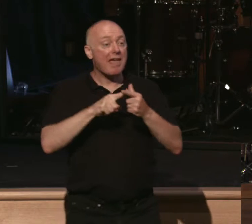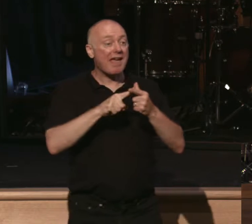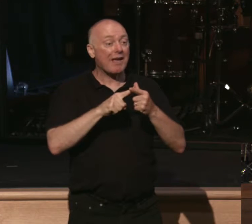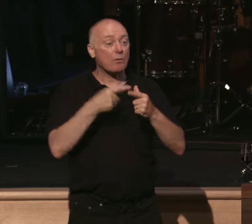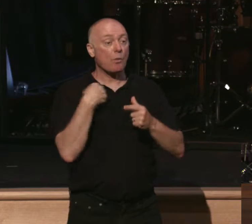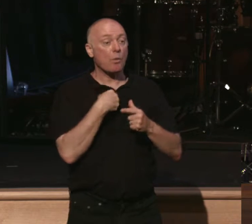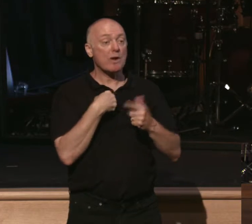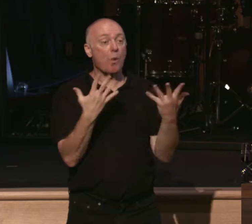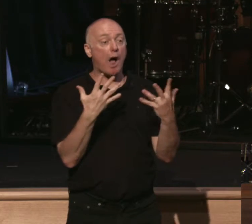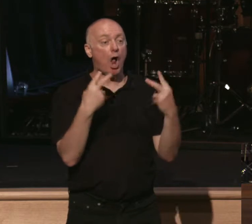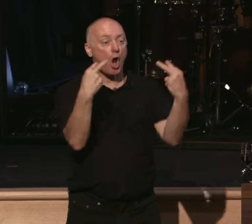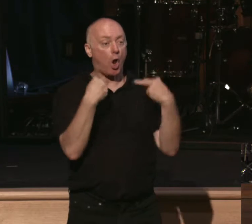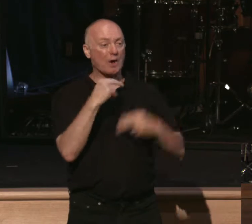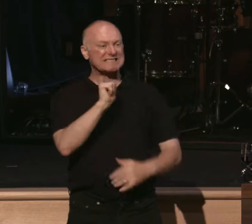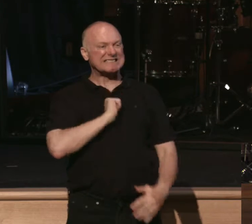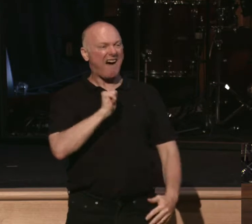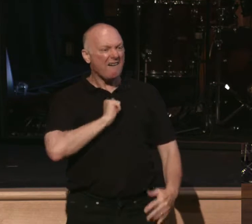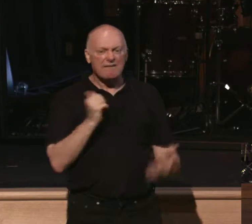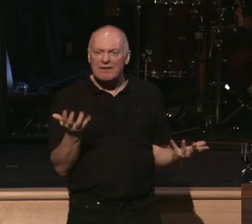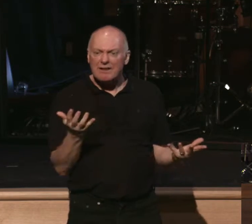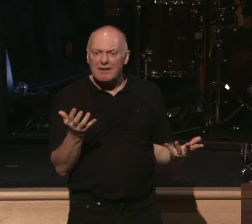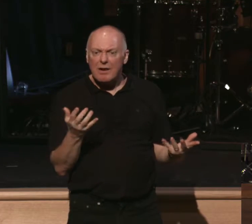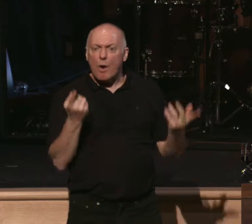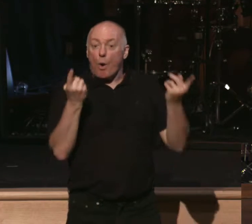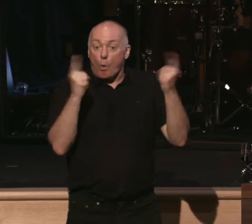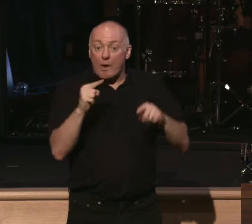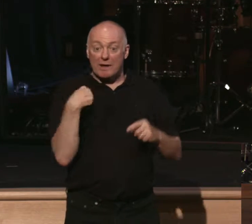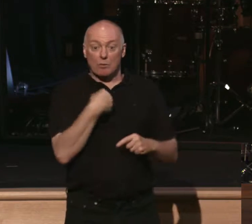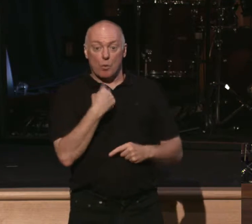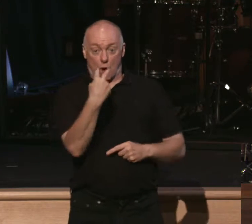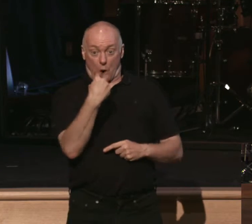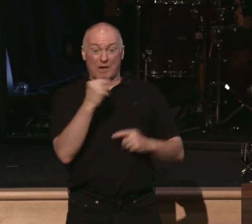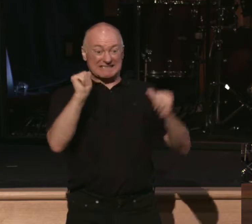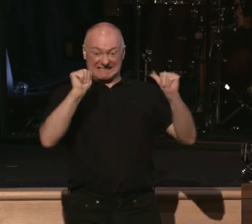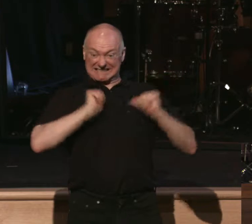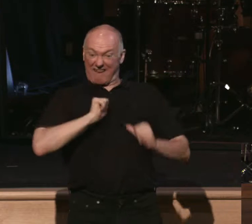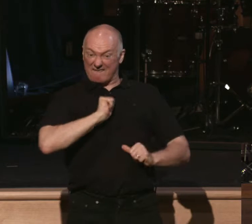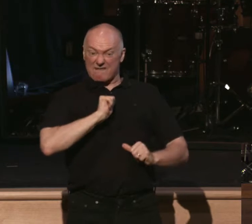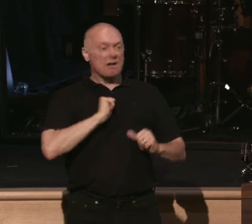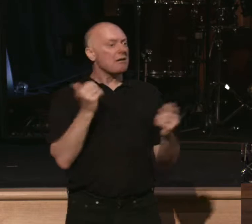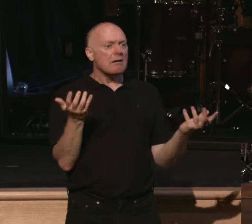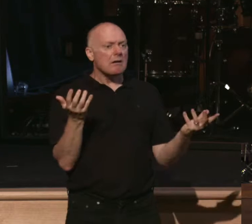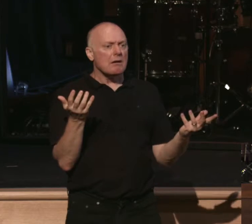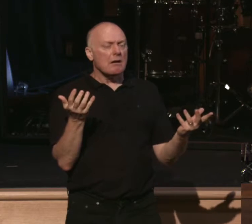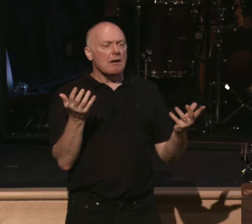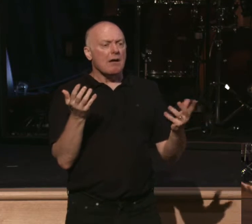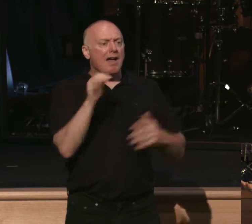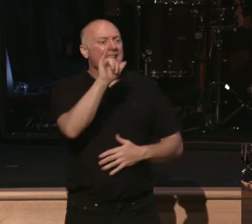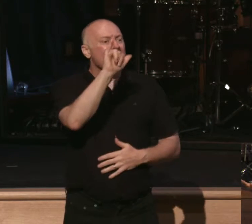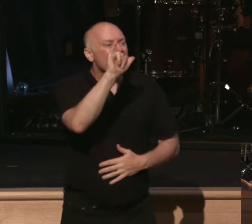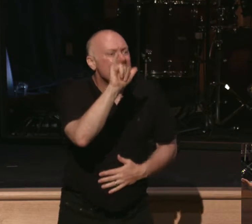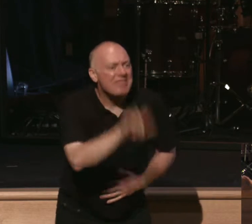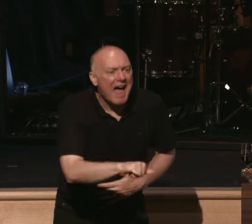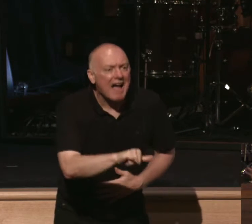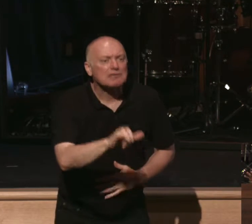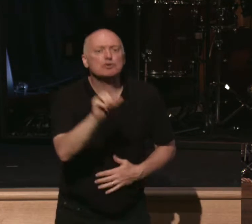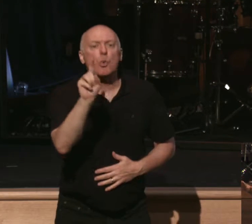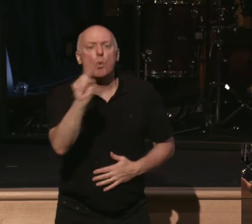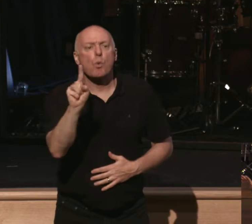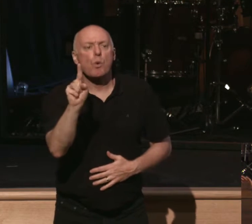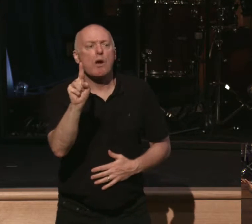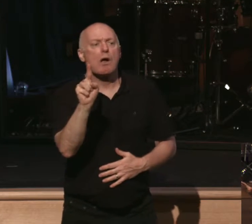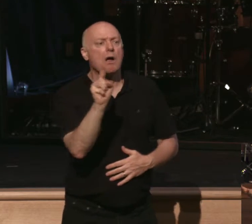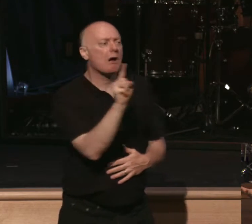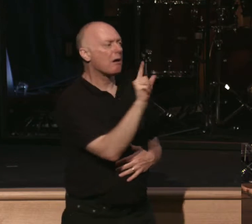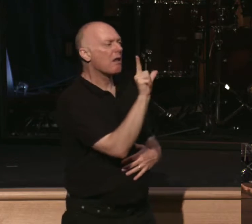turned inward on ourselves. And when our eyes are turned inward on ourselves, that's where